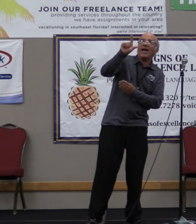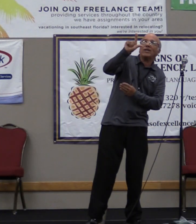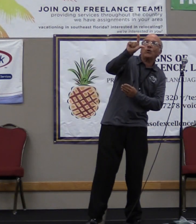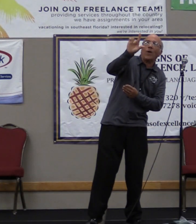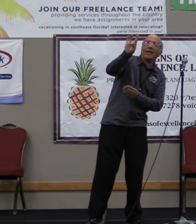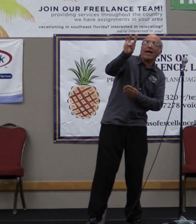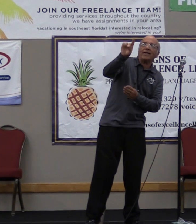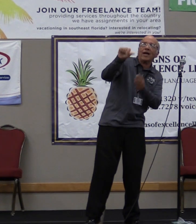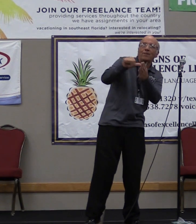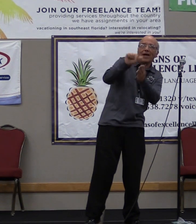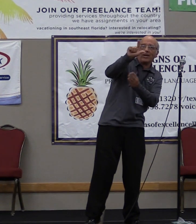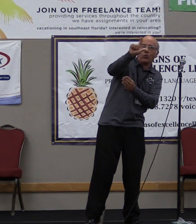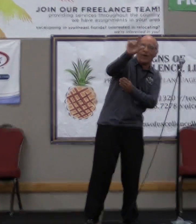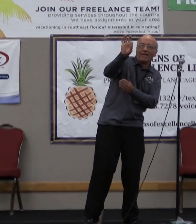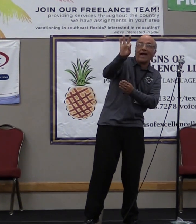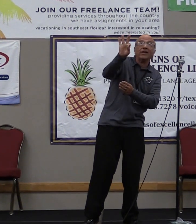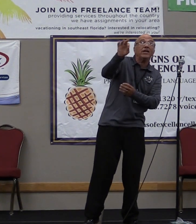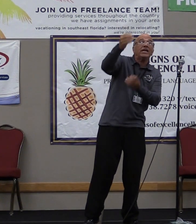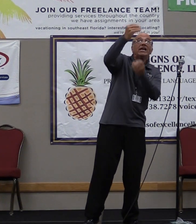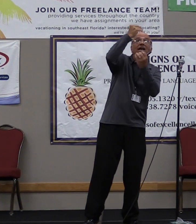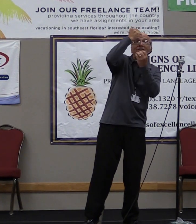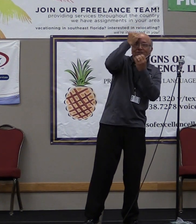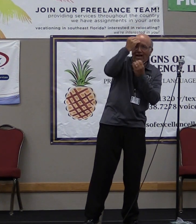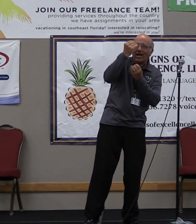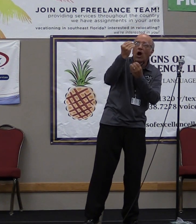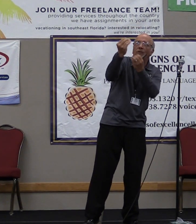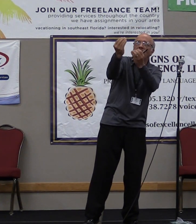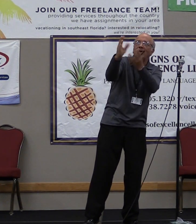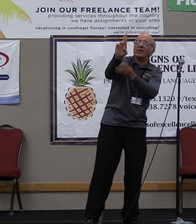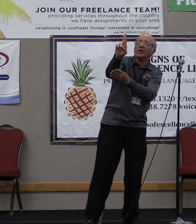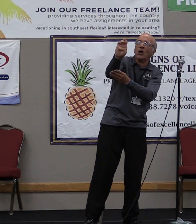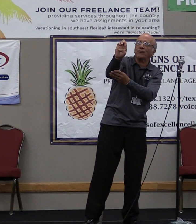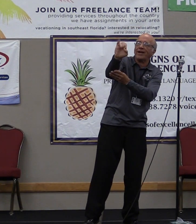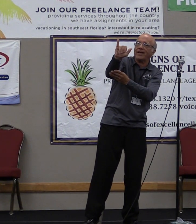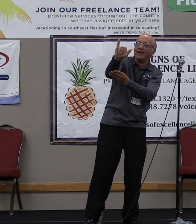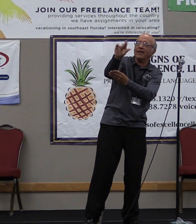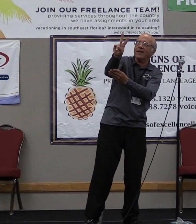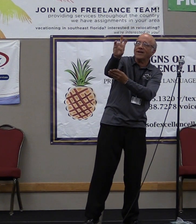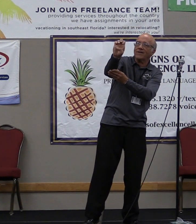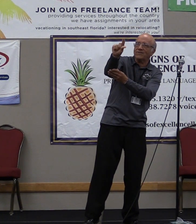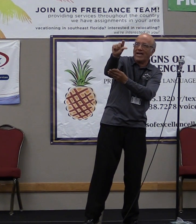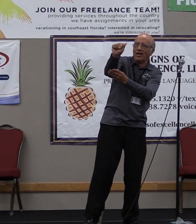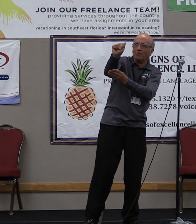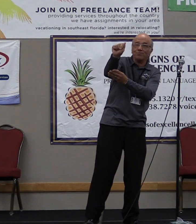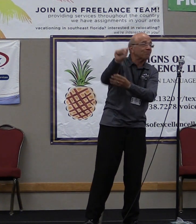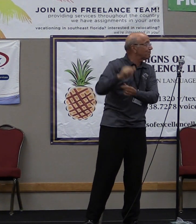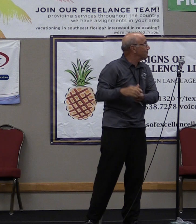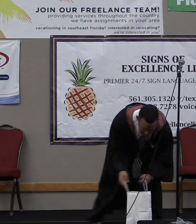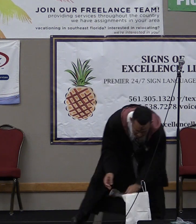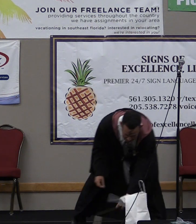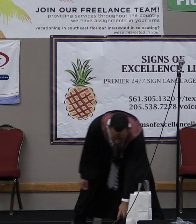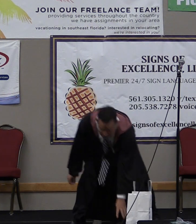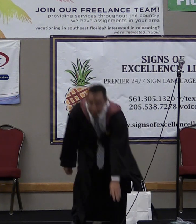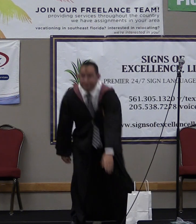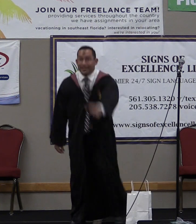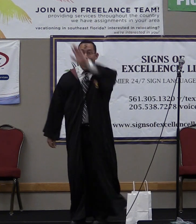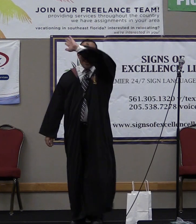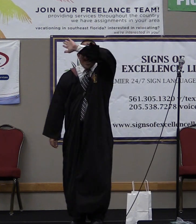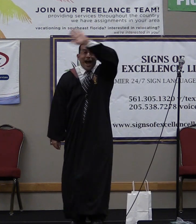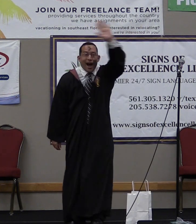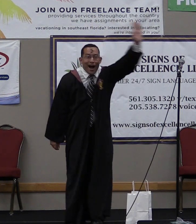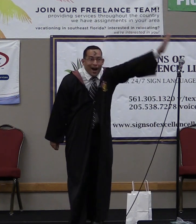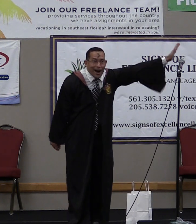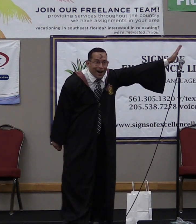On page 28 and page 29, you can find an observation of Ray Vega.